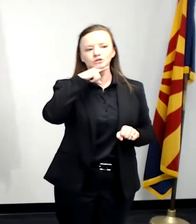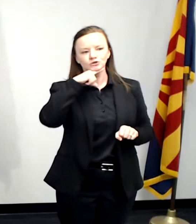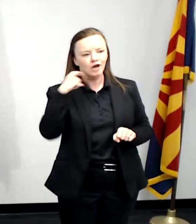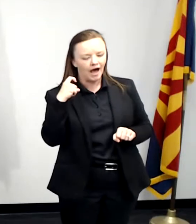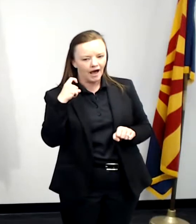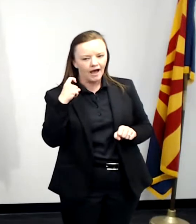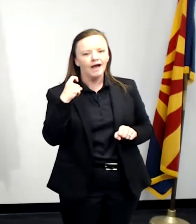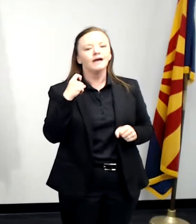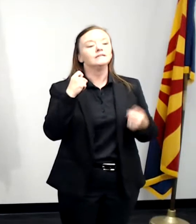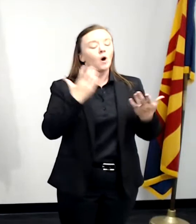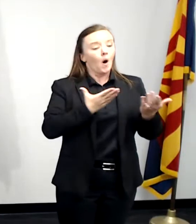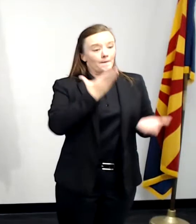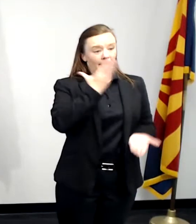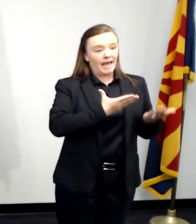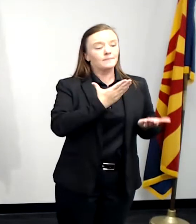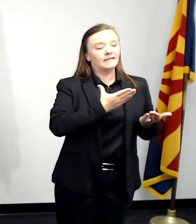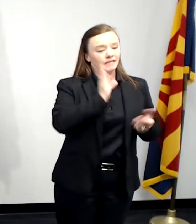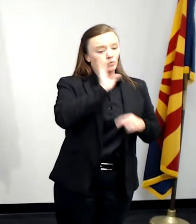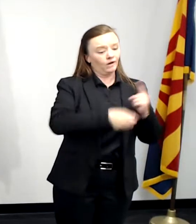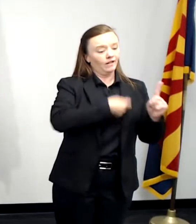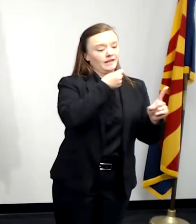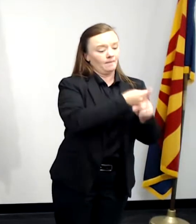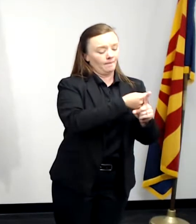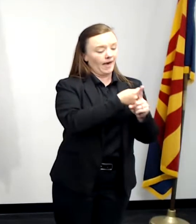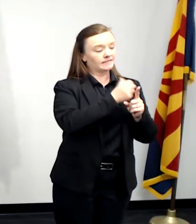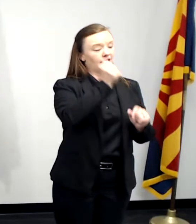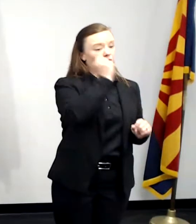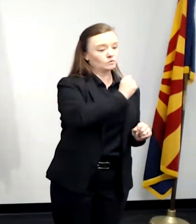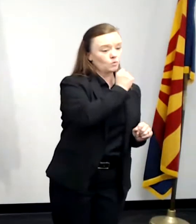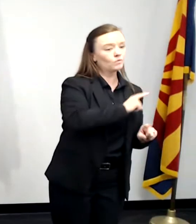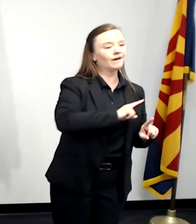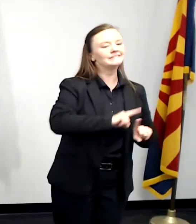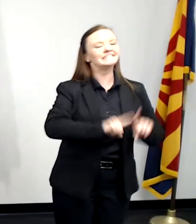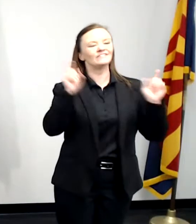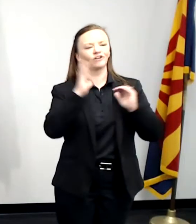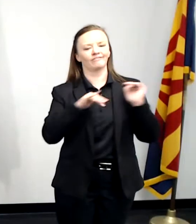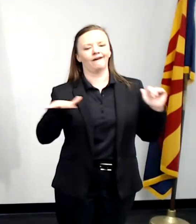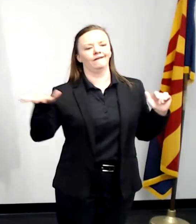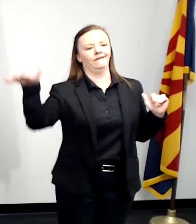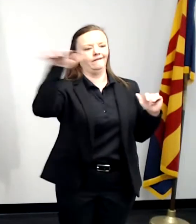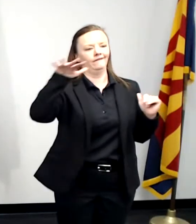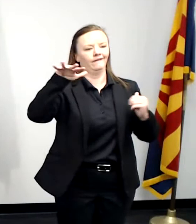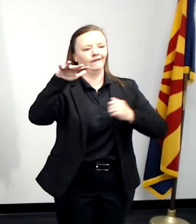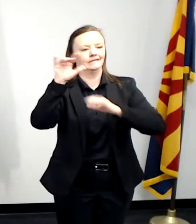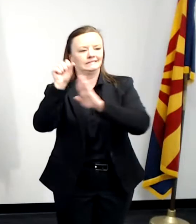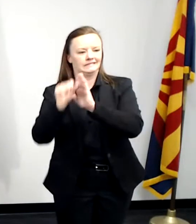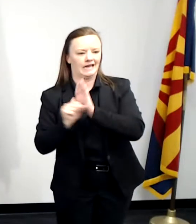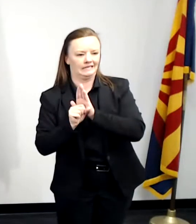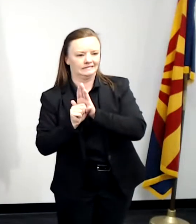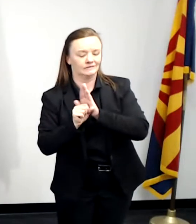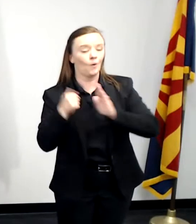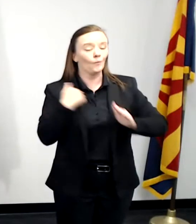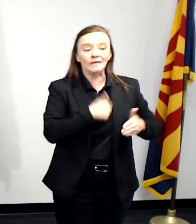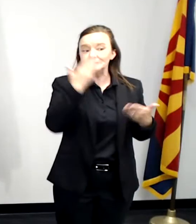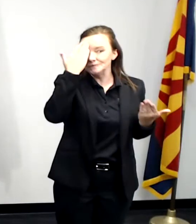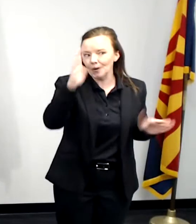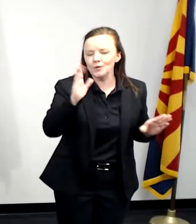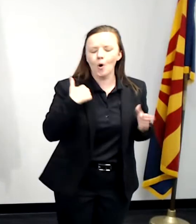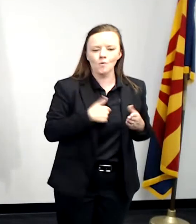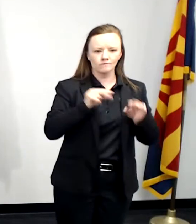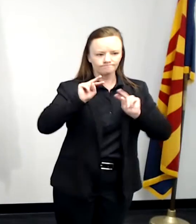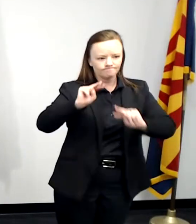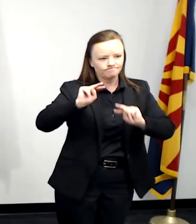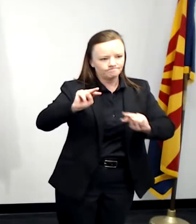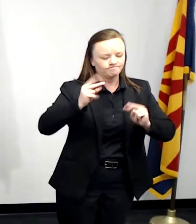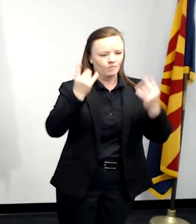things are in Arizona relative to how they are in the rest of the United States. So we are all sort of hanging on the edge of our seat, waiting